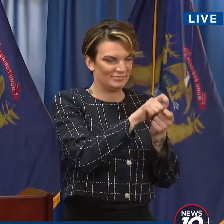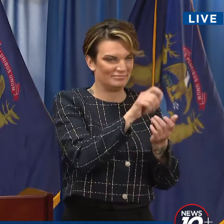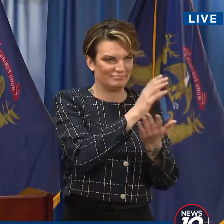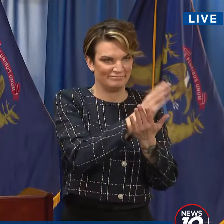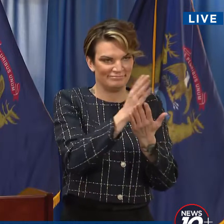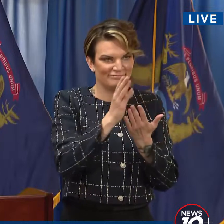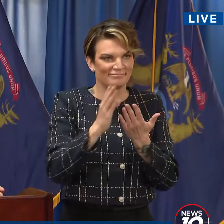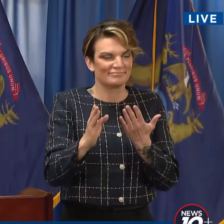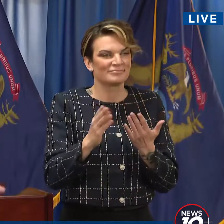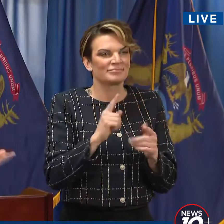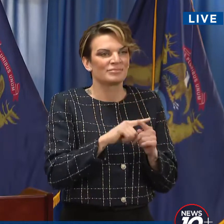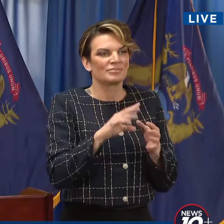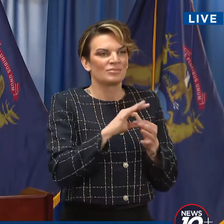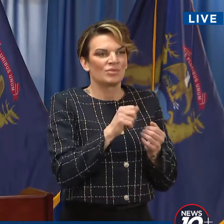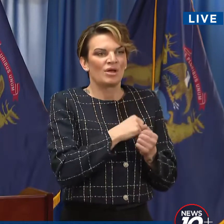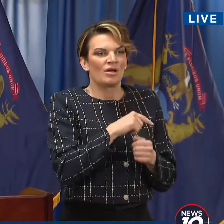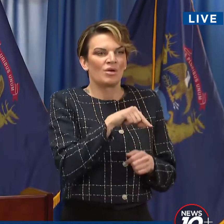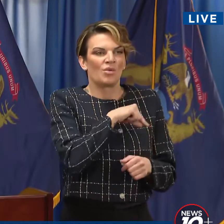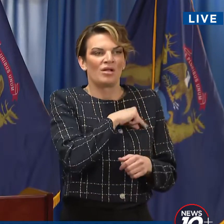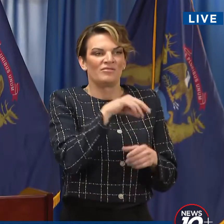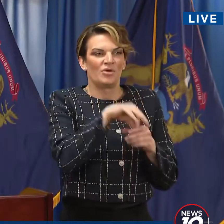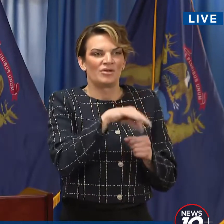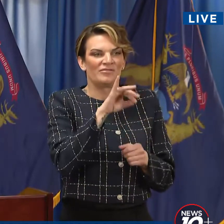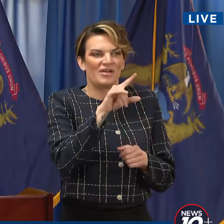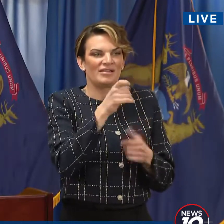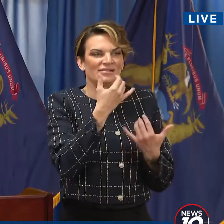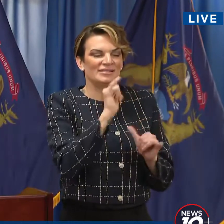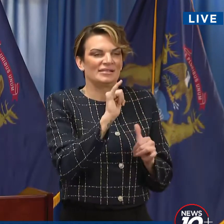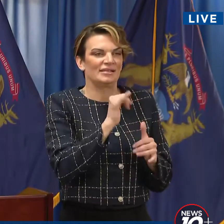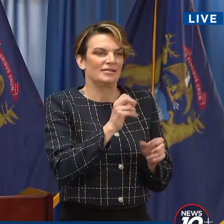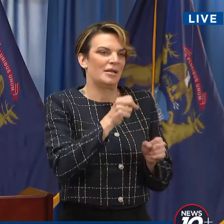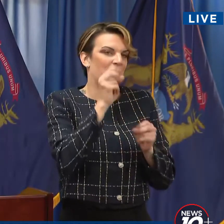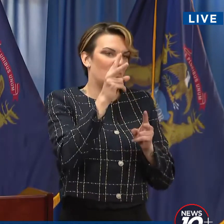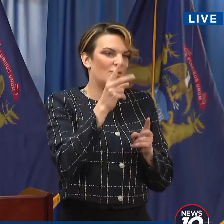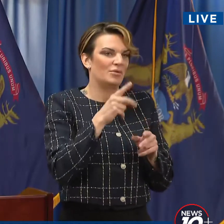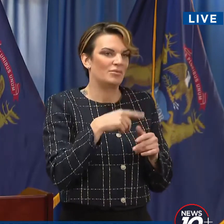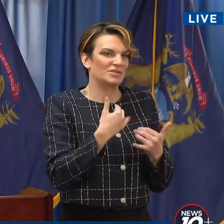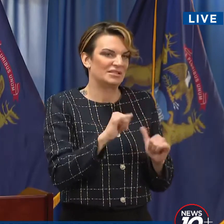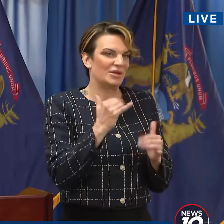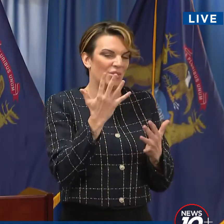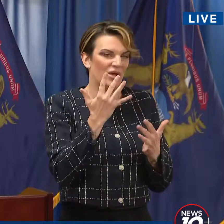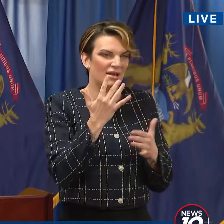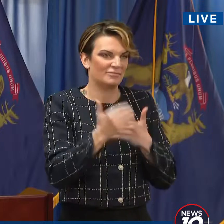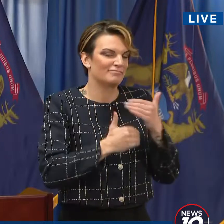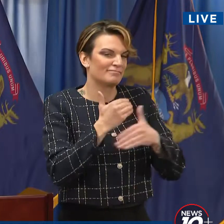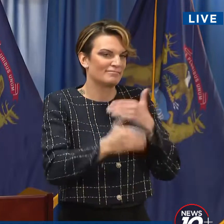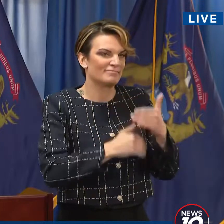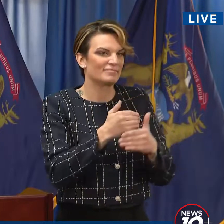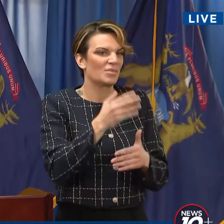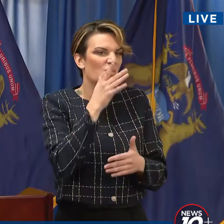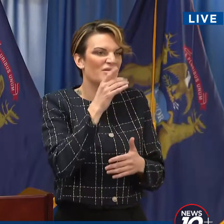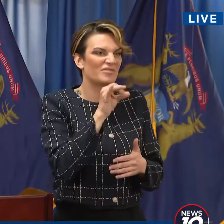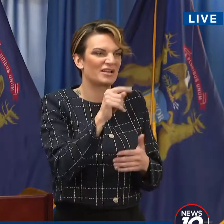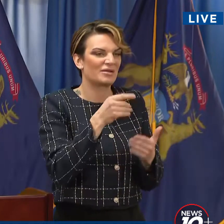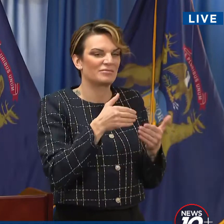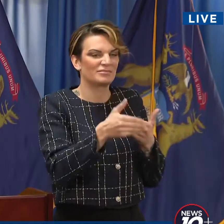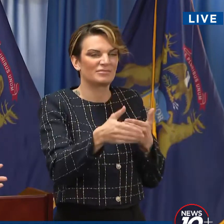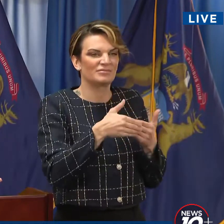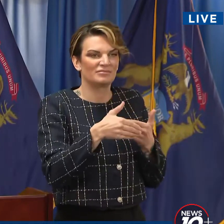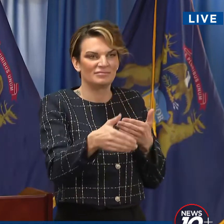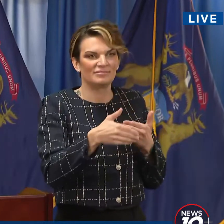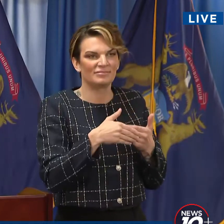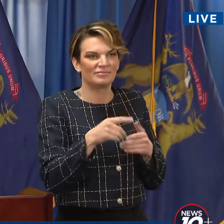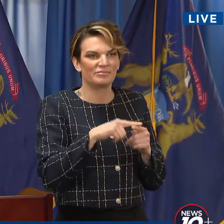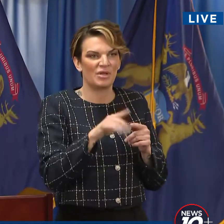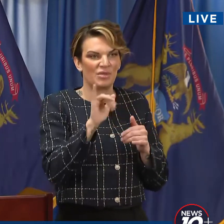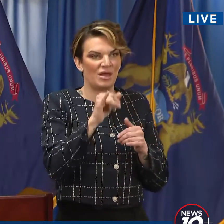terms of our qualified voter file, a lot of that stuff is still being uploaded and hasn't yet been posted on our website. All of that will play out in the days ahead. But certainly for close